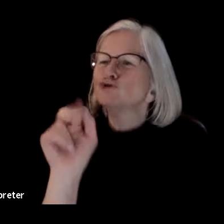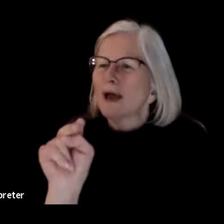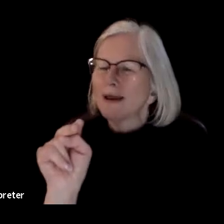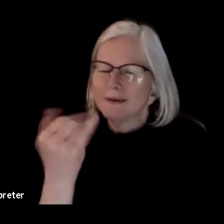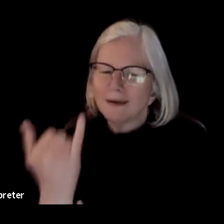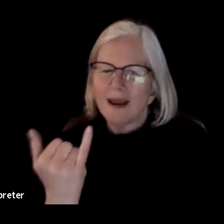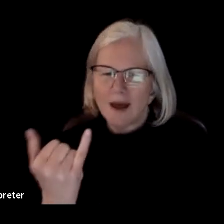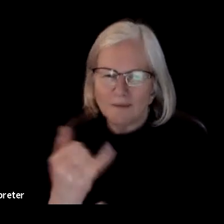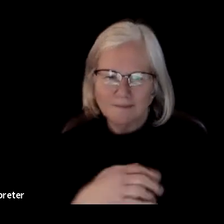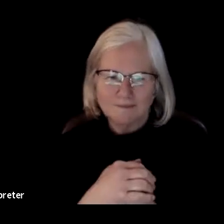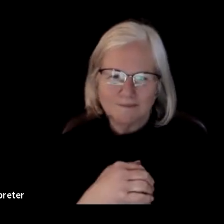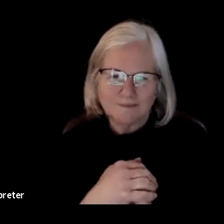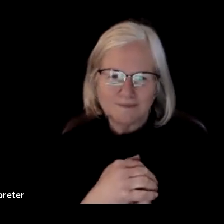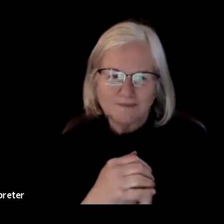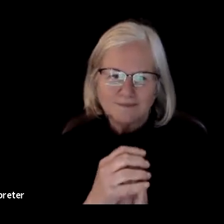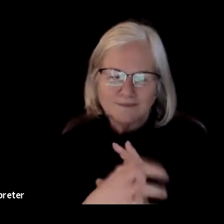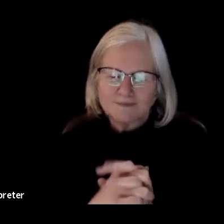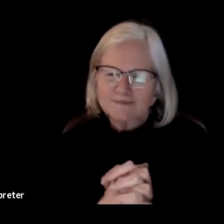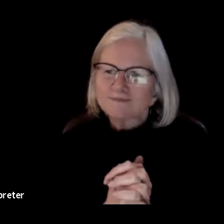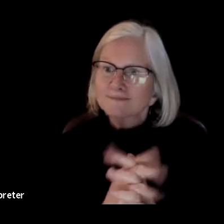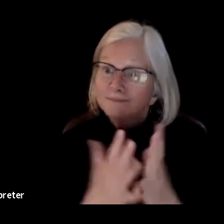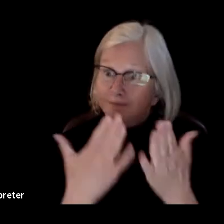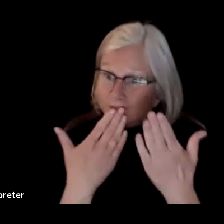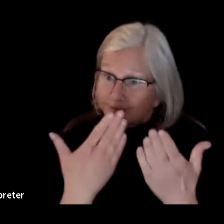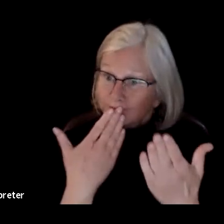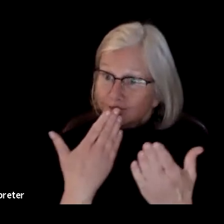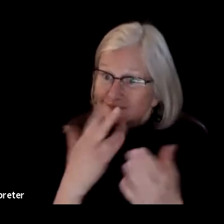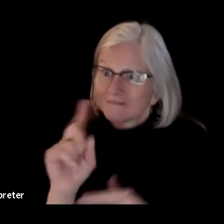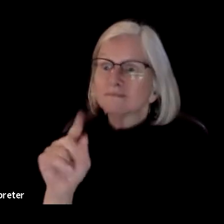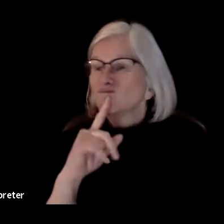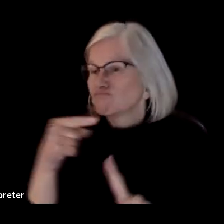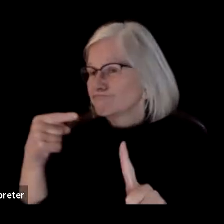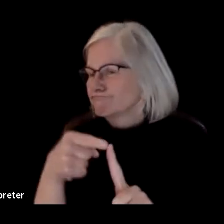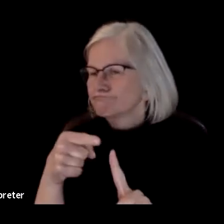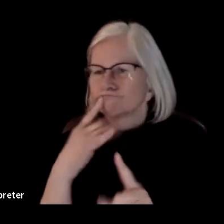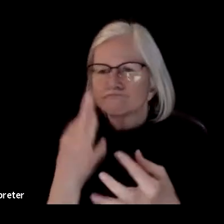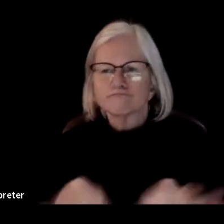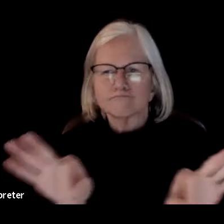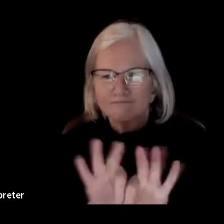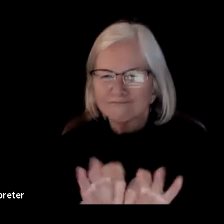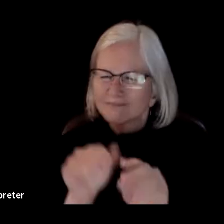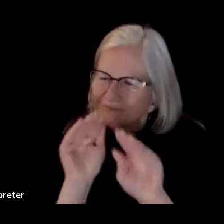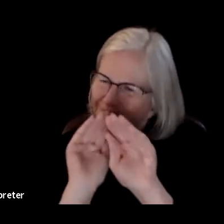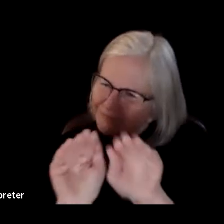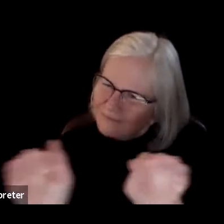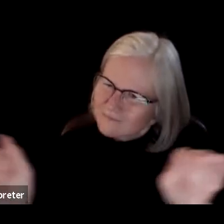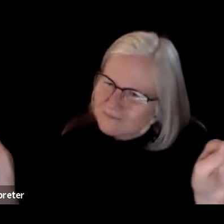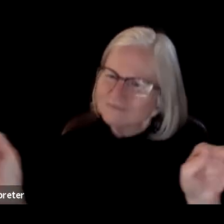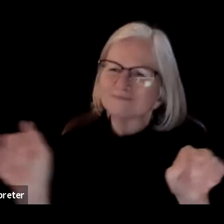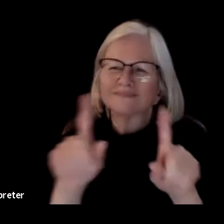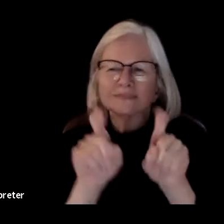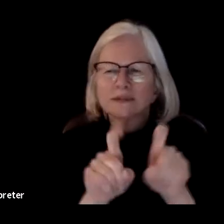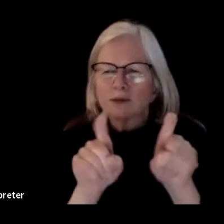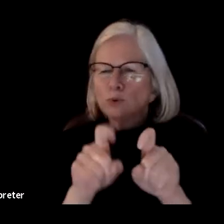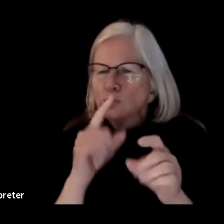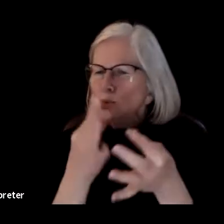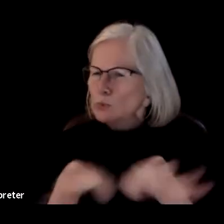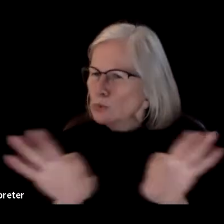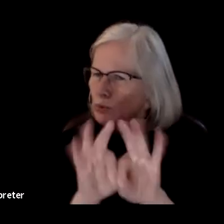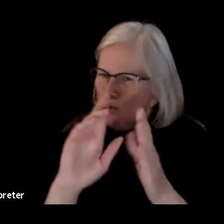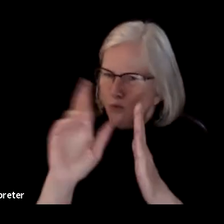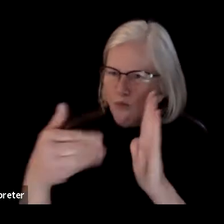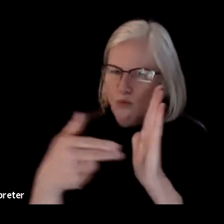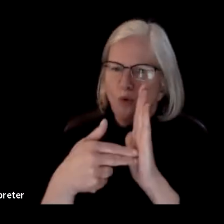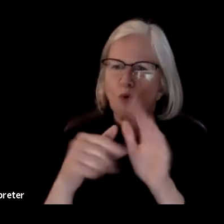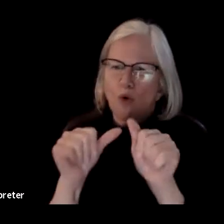Thanks very much, Dan. Important reminder of the role that testing will continue to play in making sure that we can catch cases